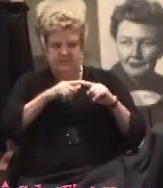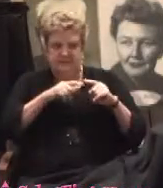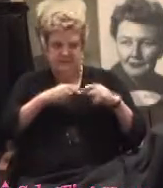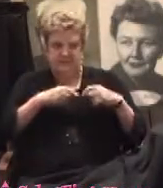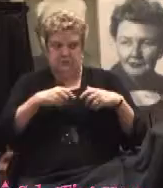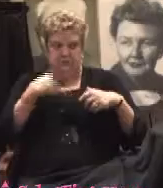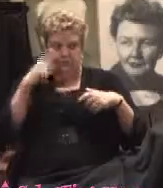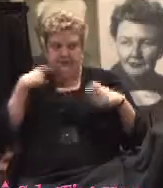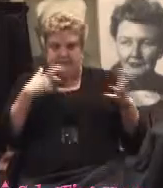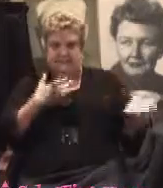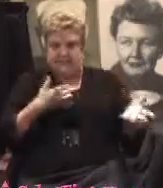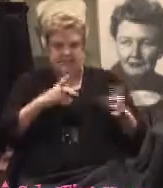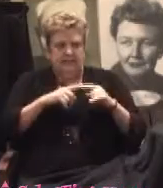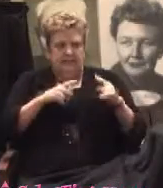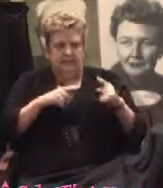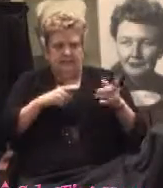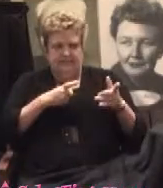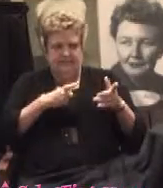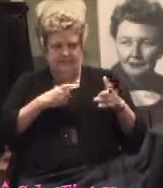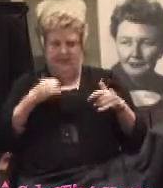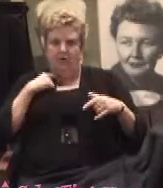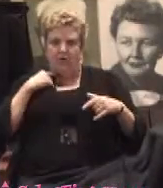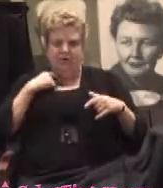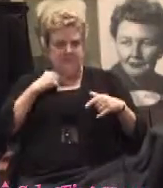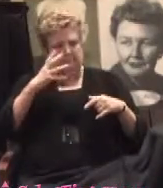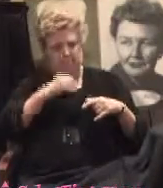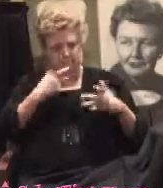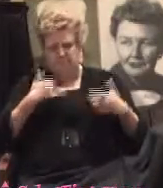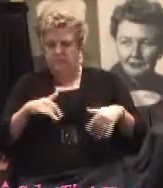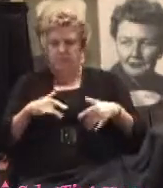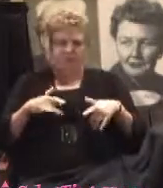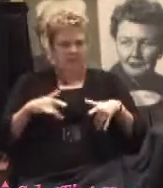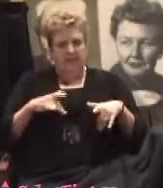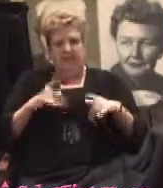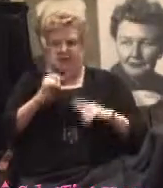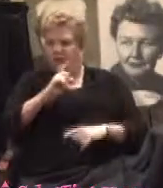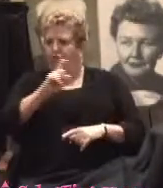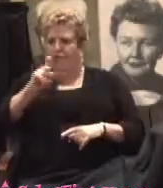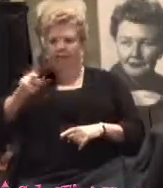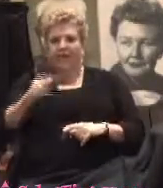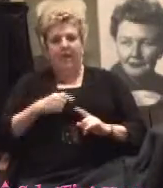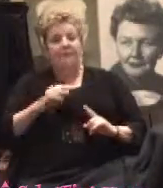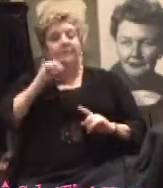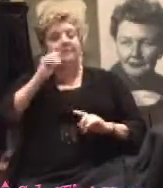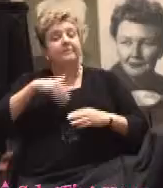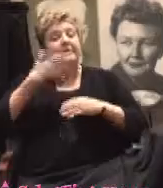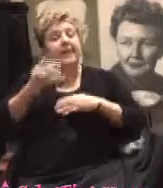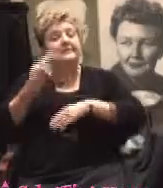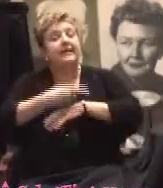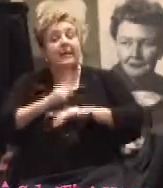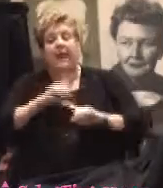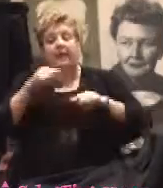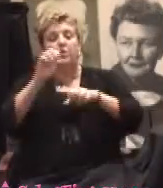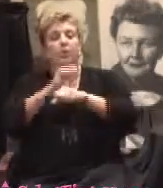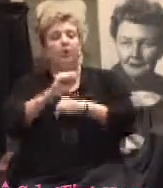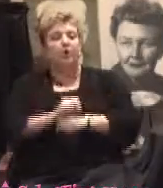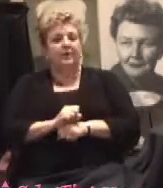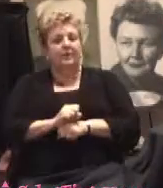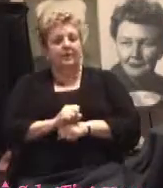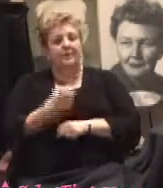that accent. Man, she's mad. I'm like, it's crazy up here. She storms off, and I go to work the next day, and it's kind of a joke, but it's really true. I